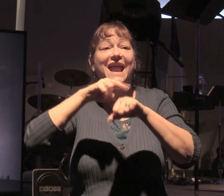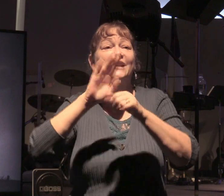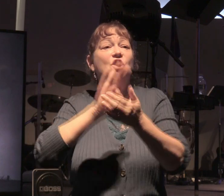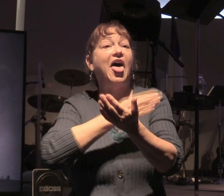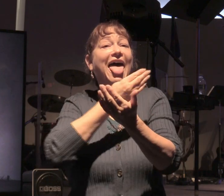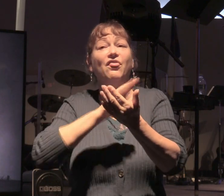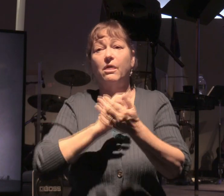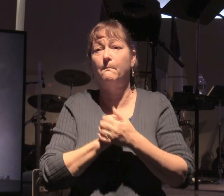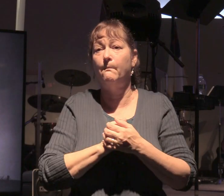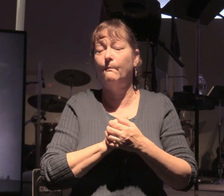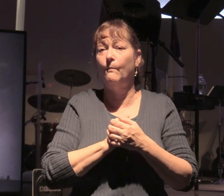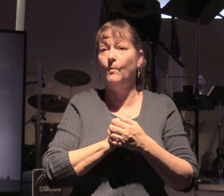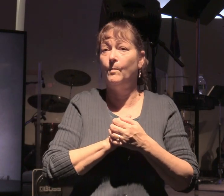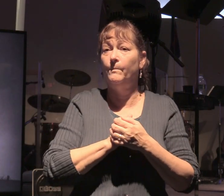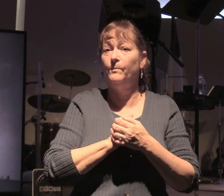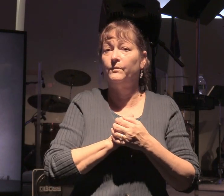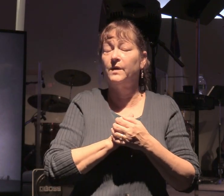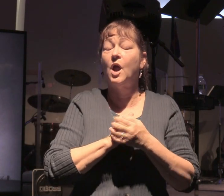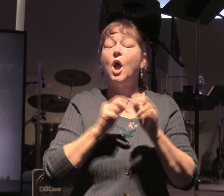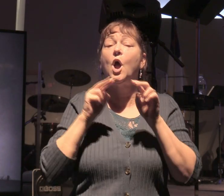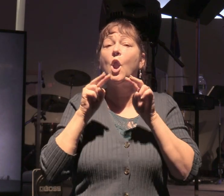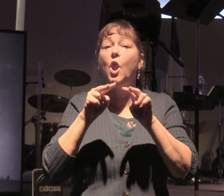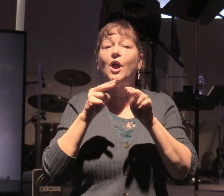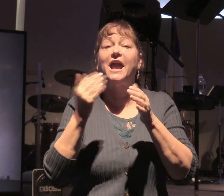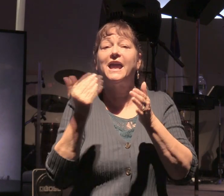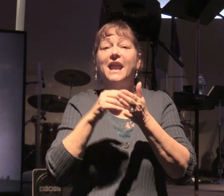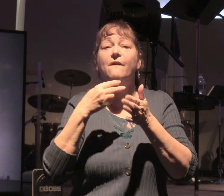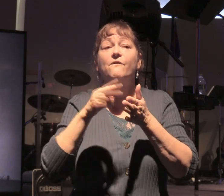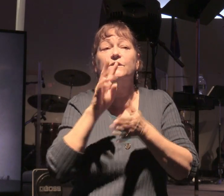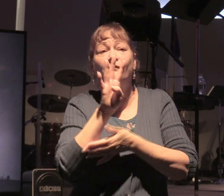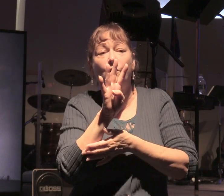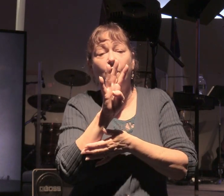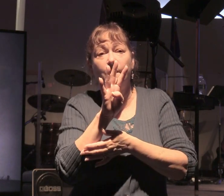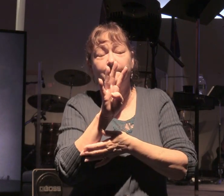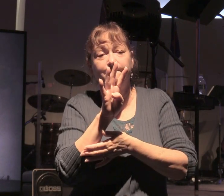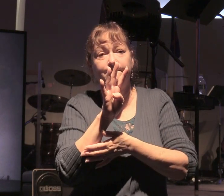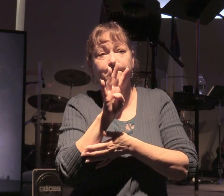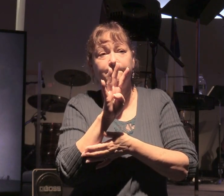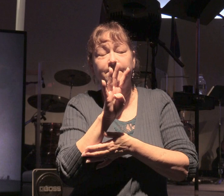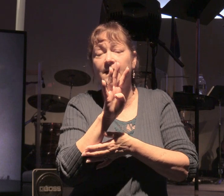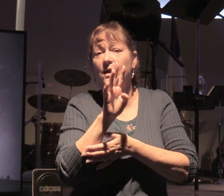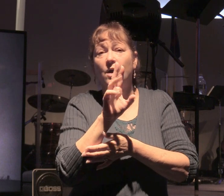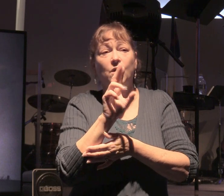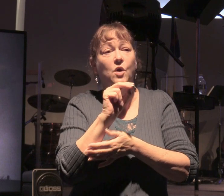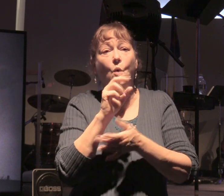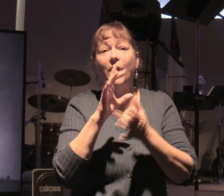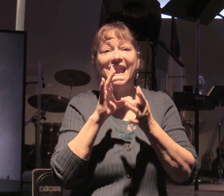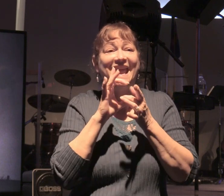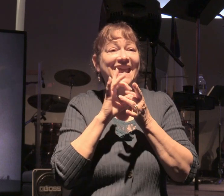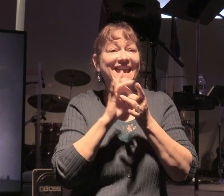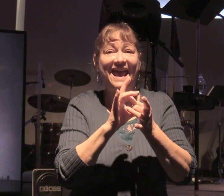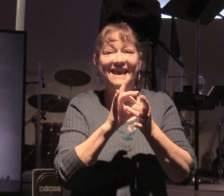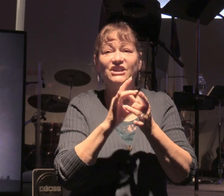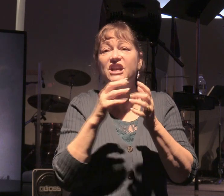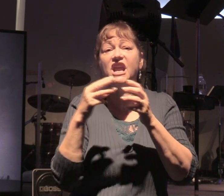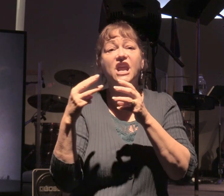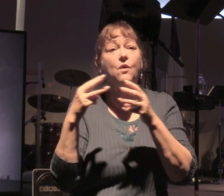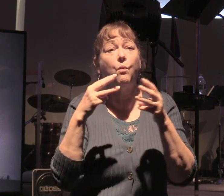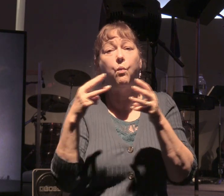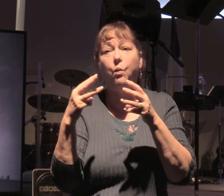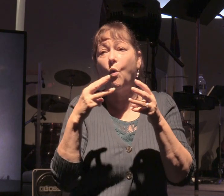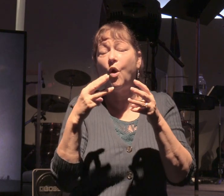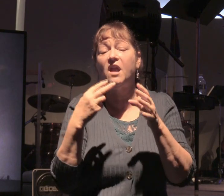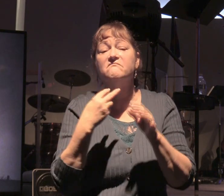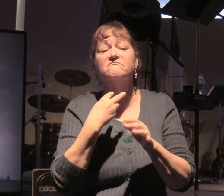anthem. Look again at verse 4. No one engaged in warfare